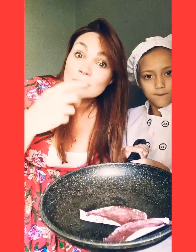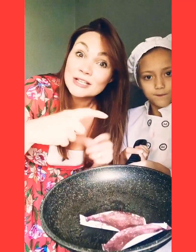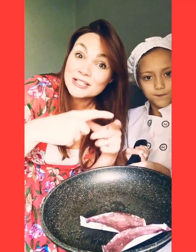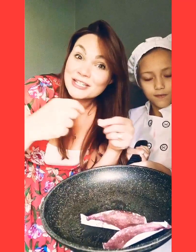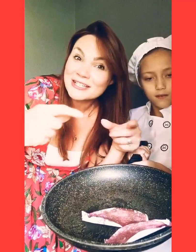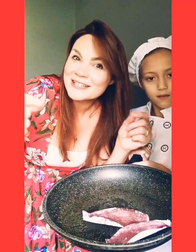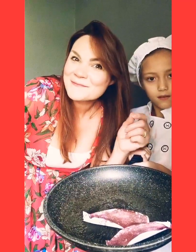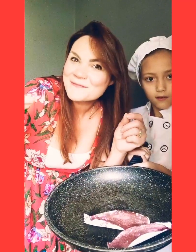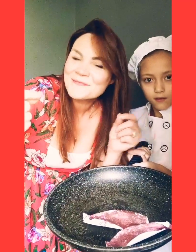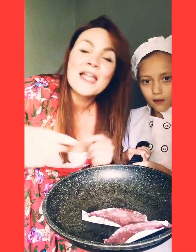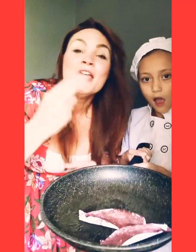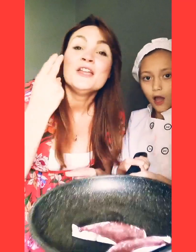1, 2, 2 sausages.